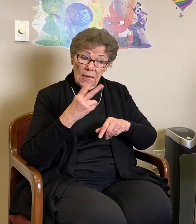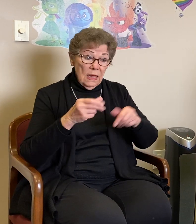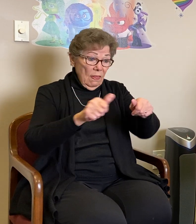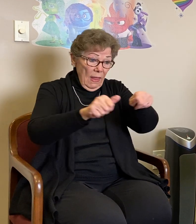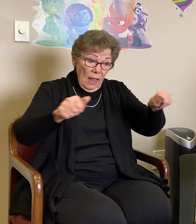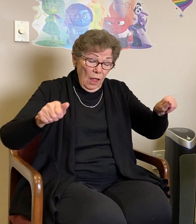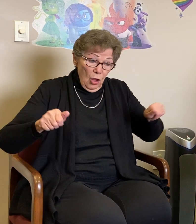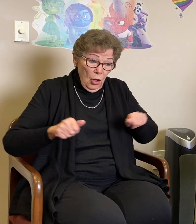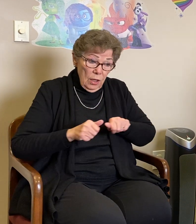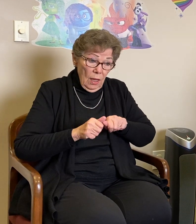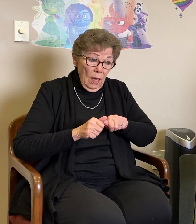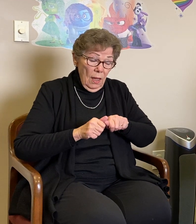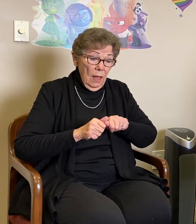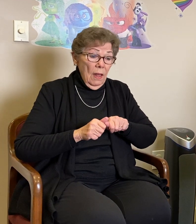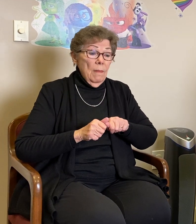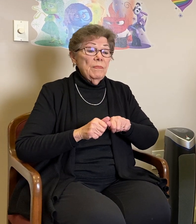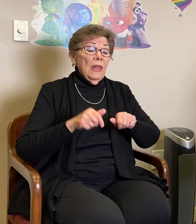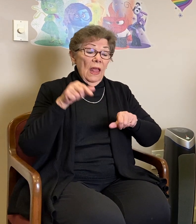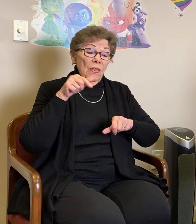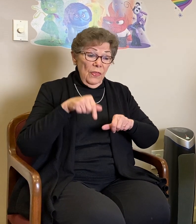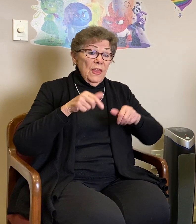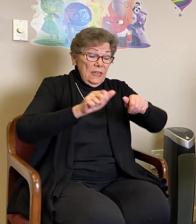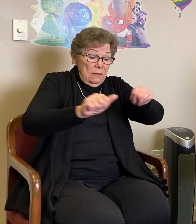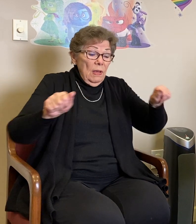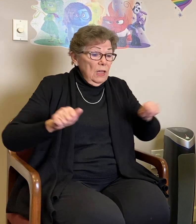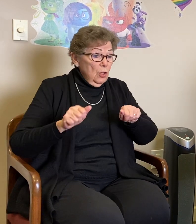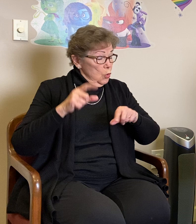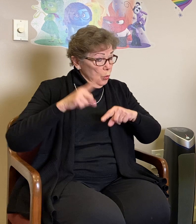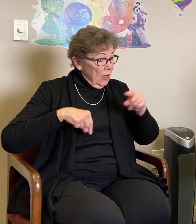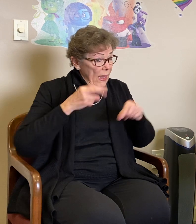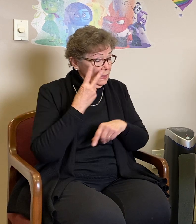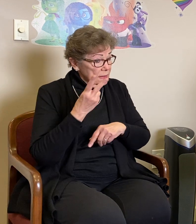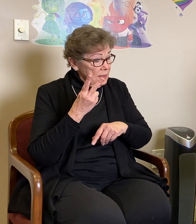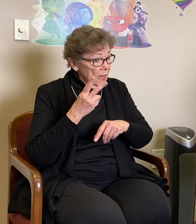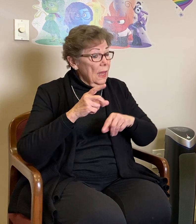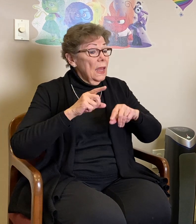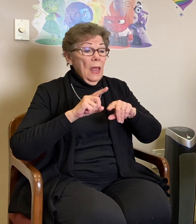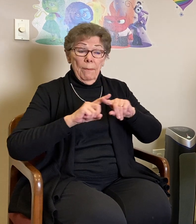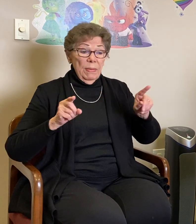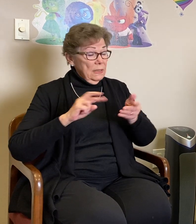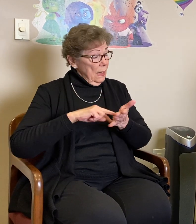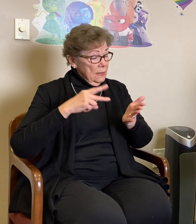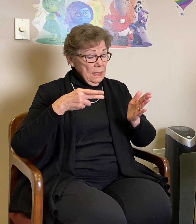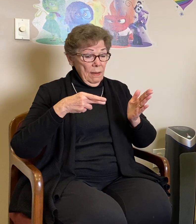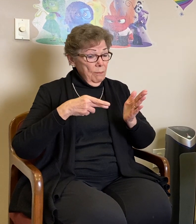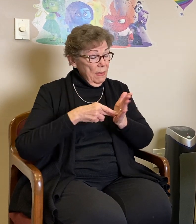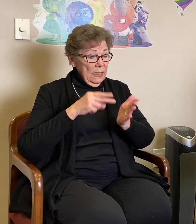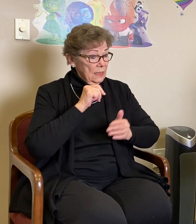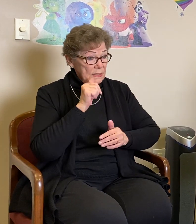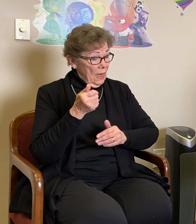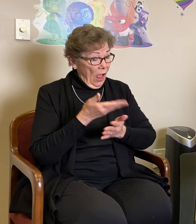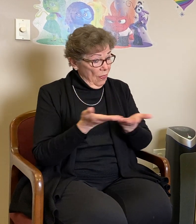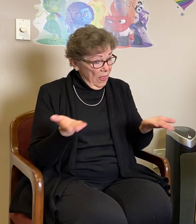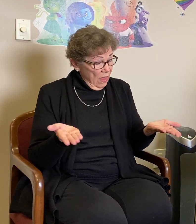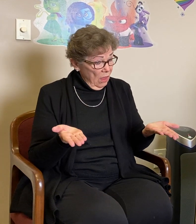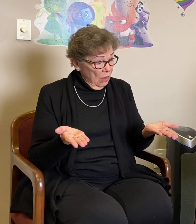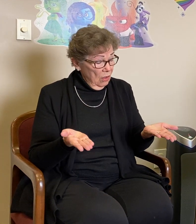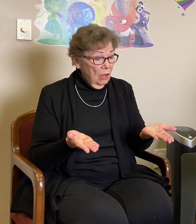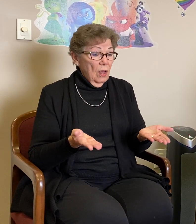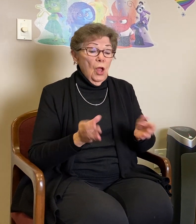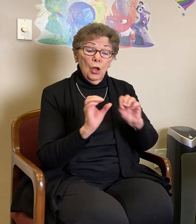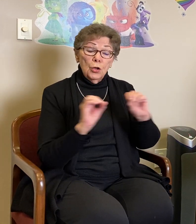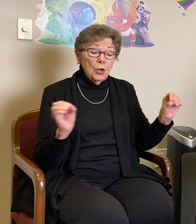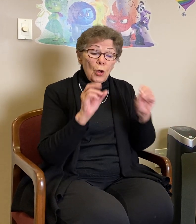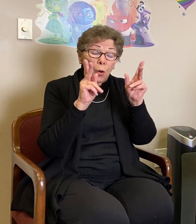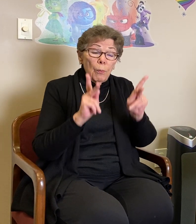your body. This space may be invisible, but that does not mean it's not there. No